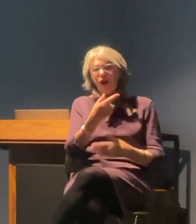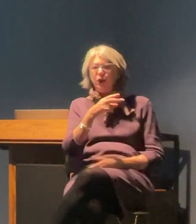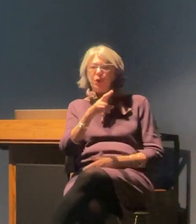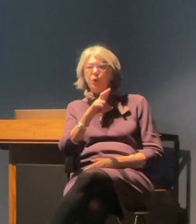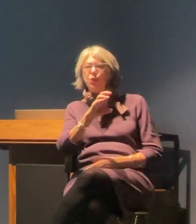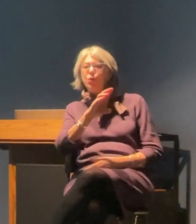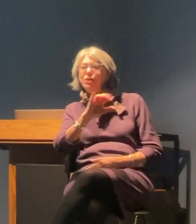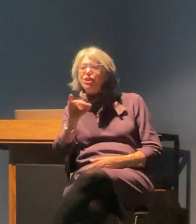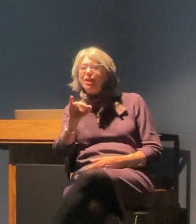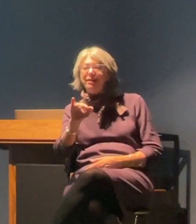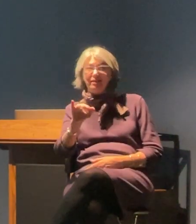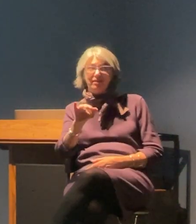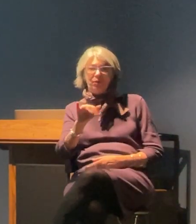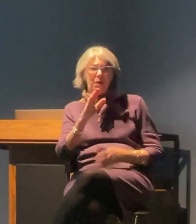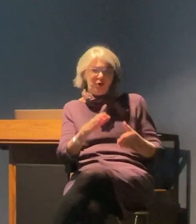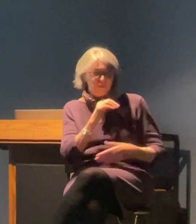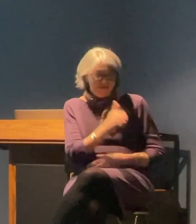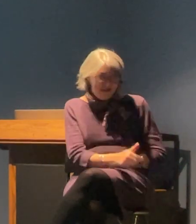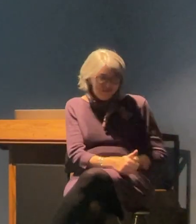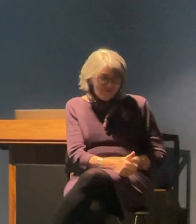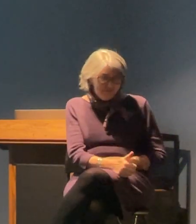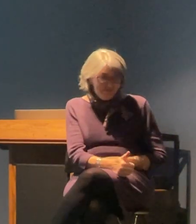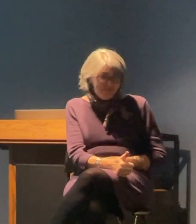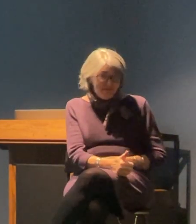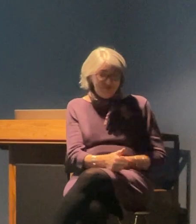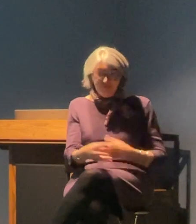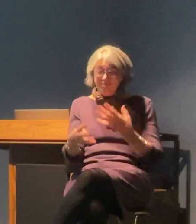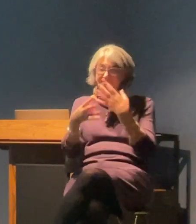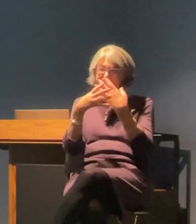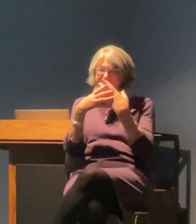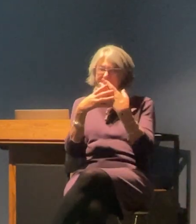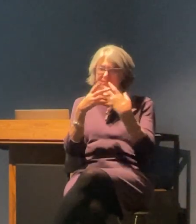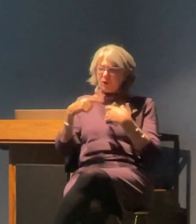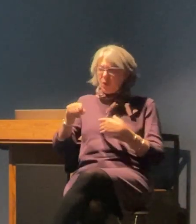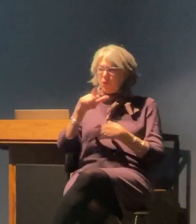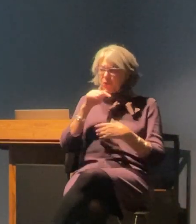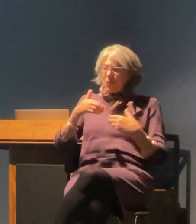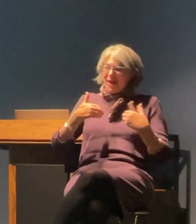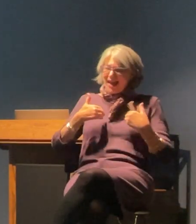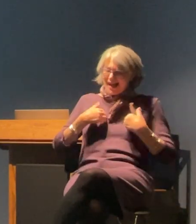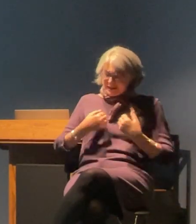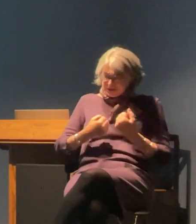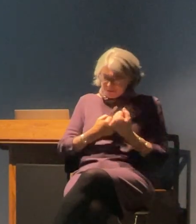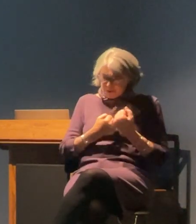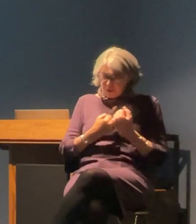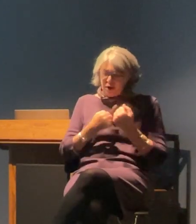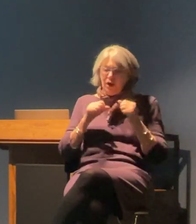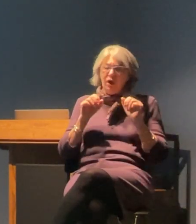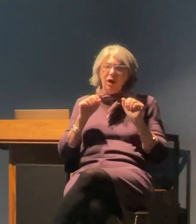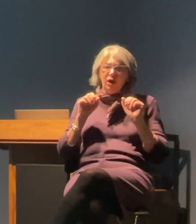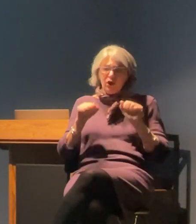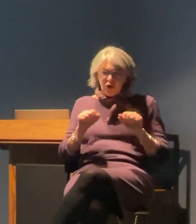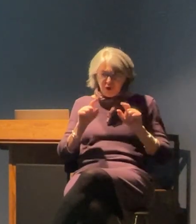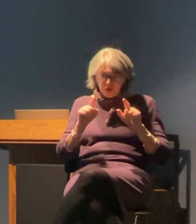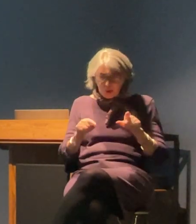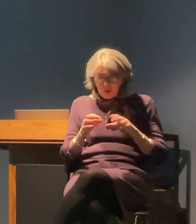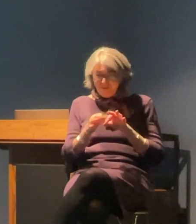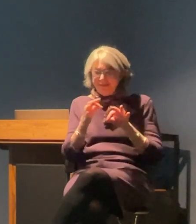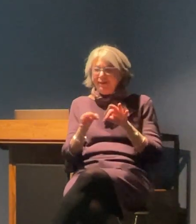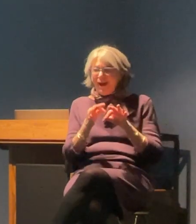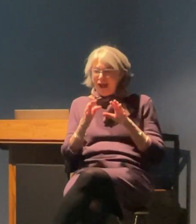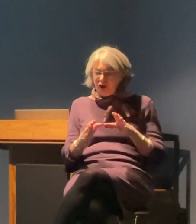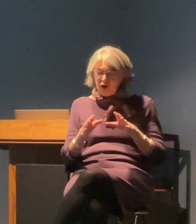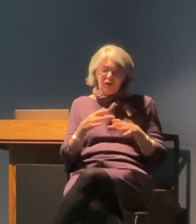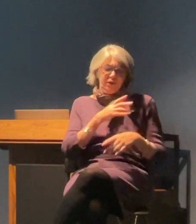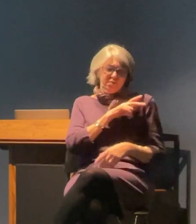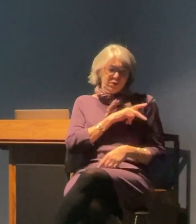or is not, right? So in prison, for those that had support and could go to the tailor and could go to the person who ironed